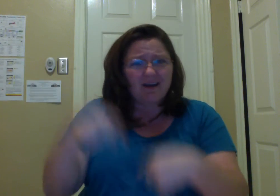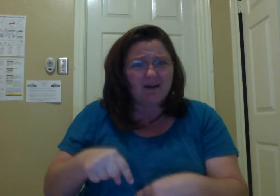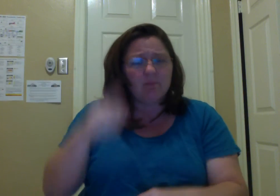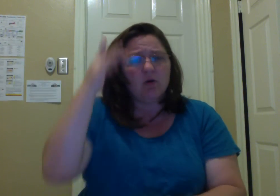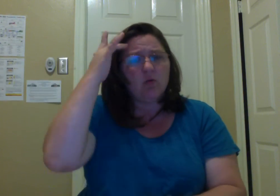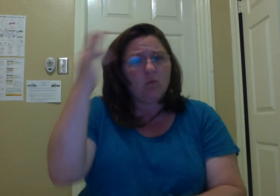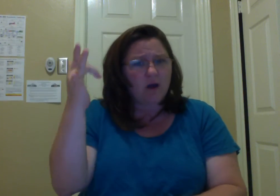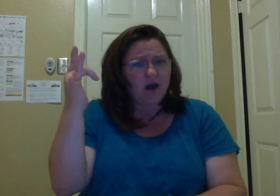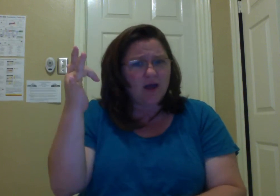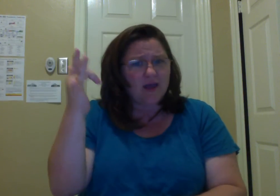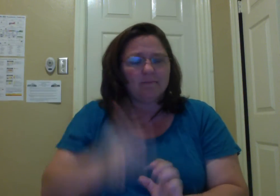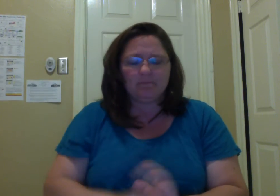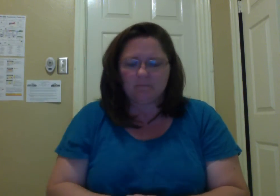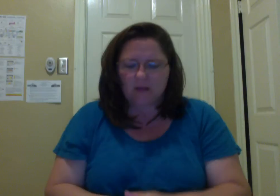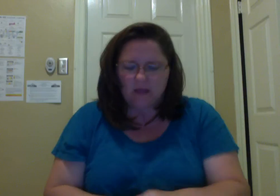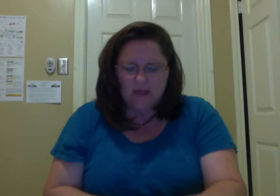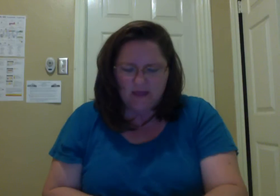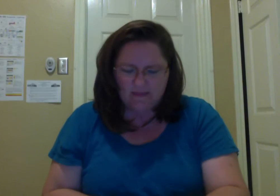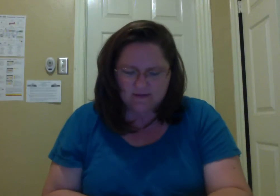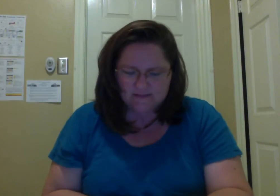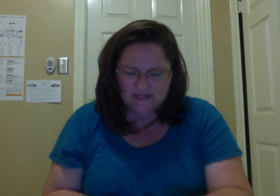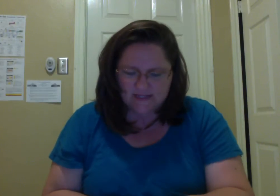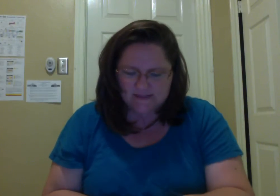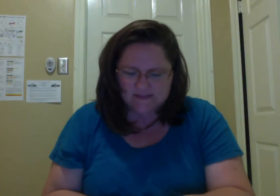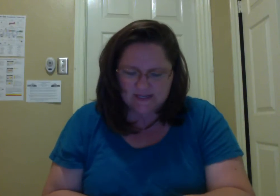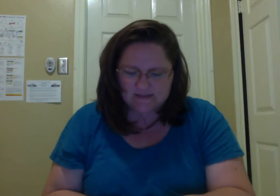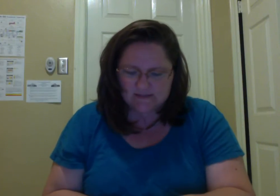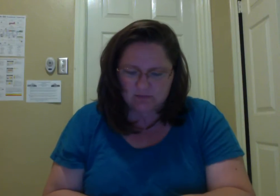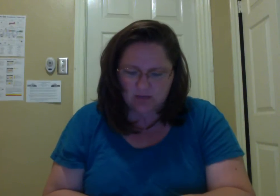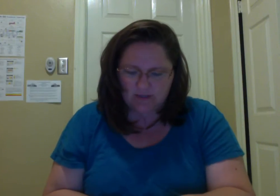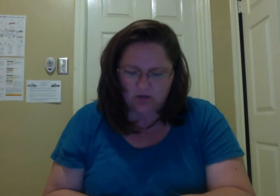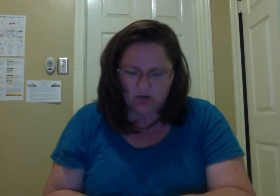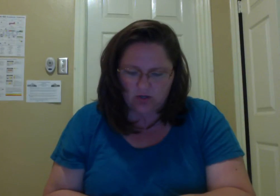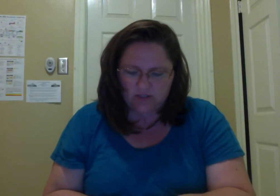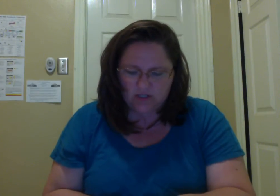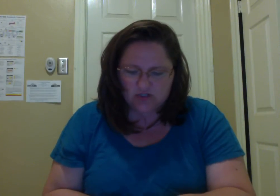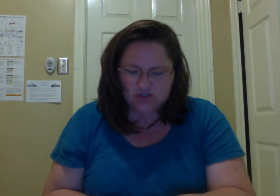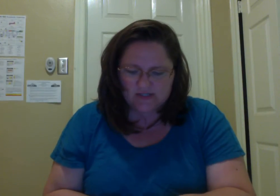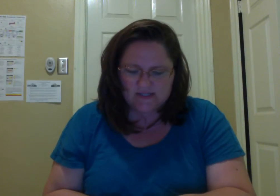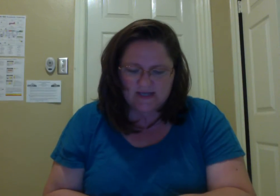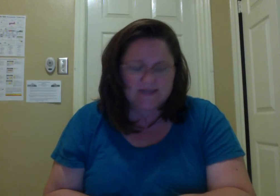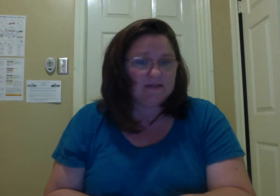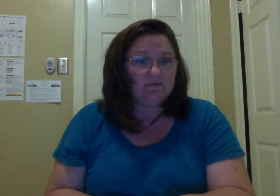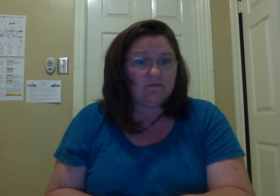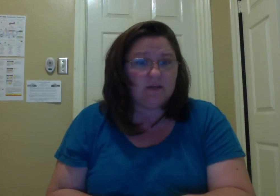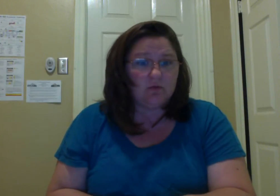come. Why? And then Dan says his mommy called. She said he didn't feel